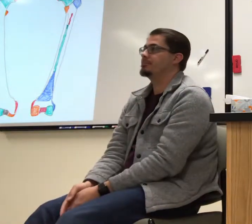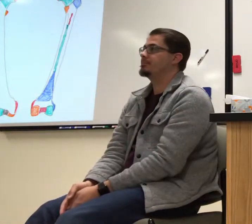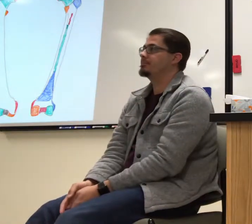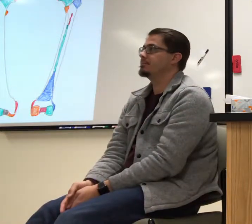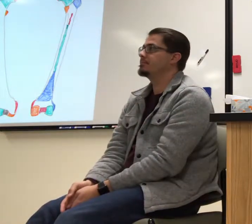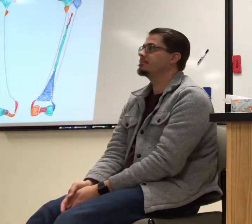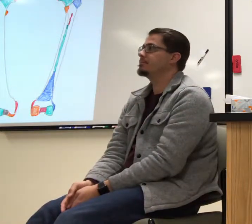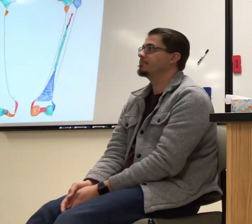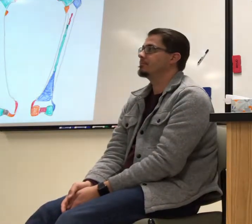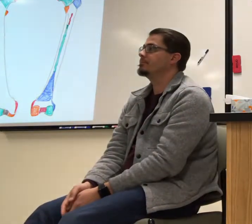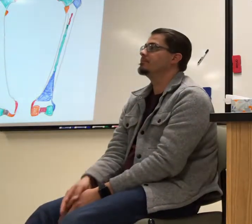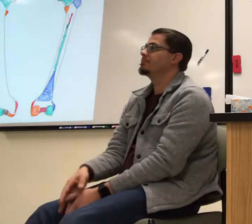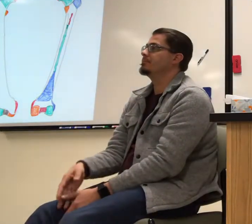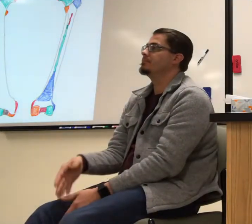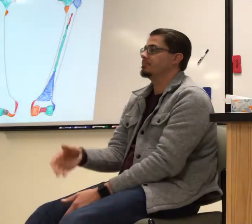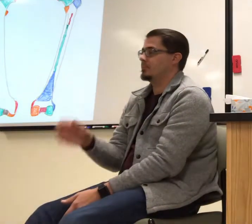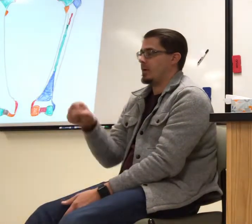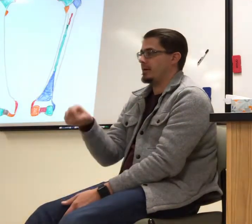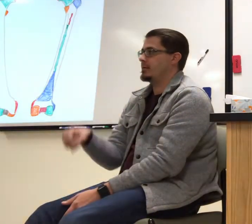kneecap bone